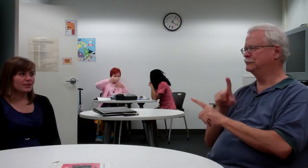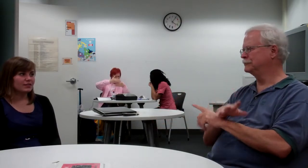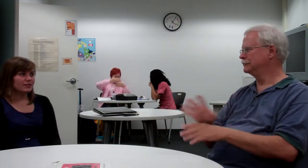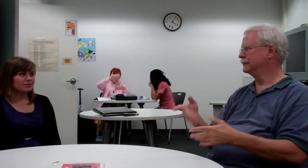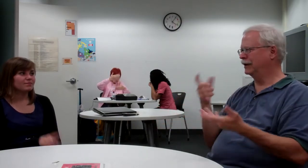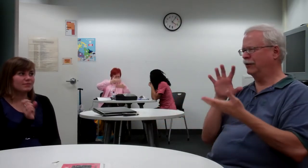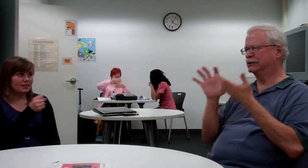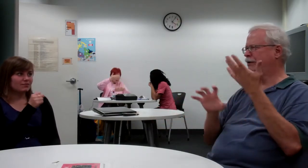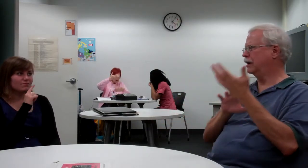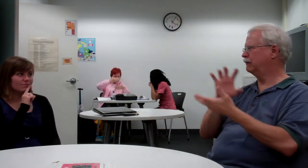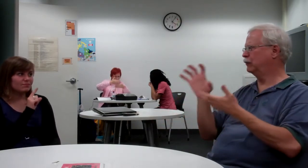Absolutely.